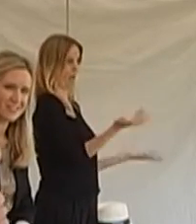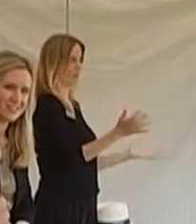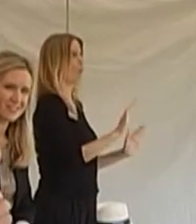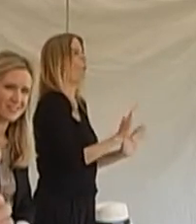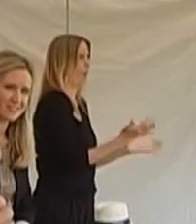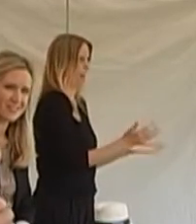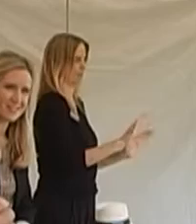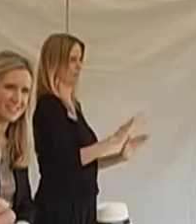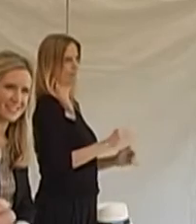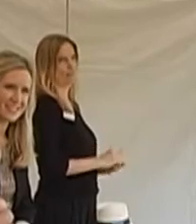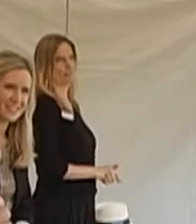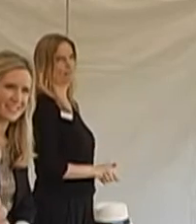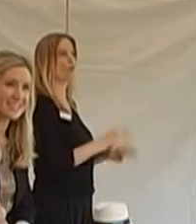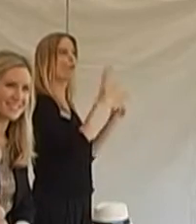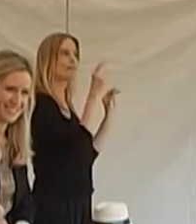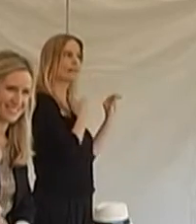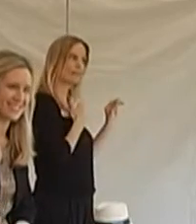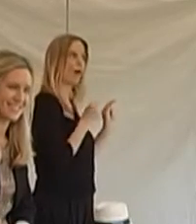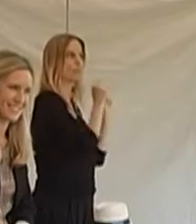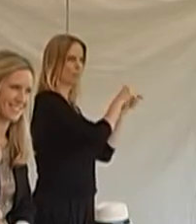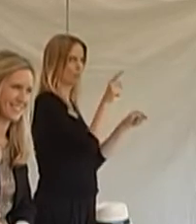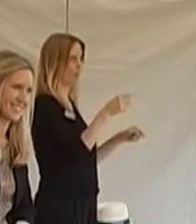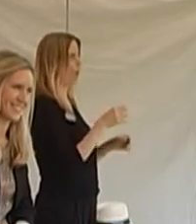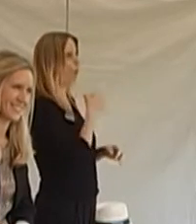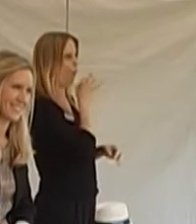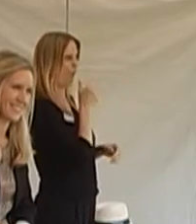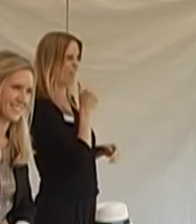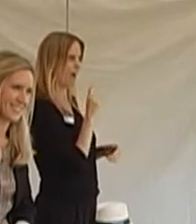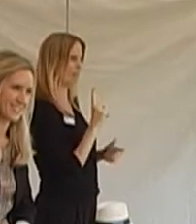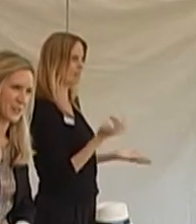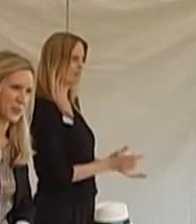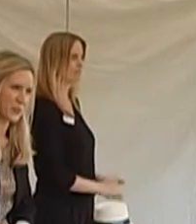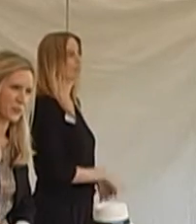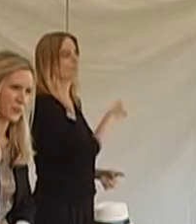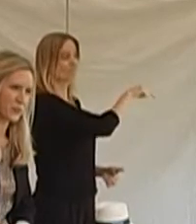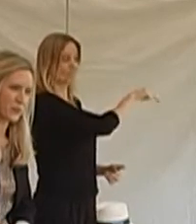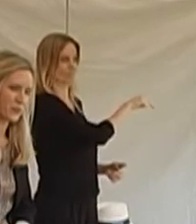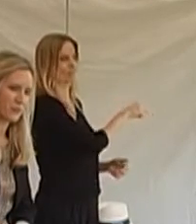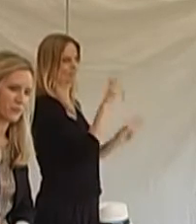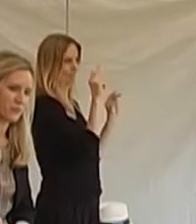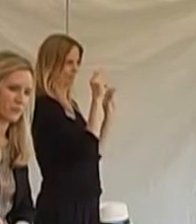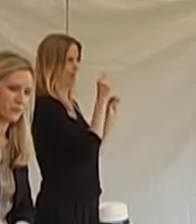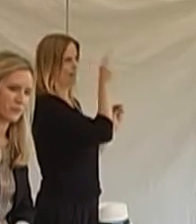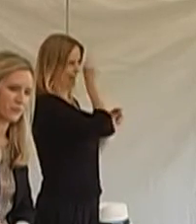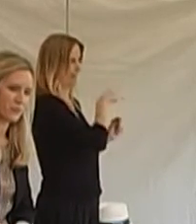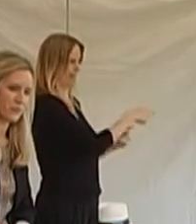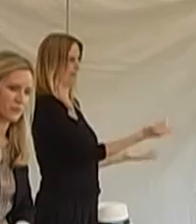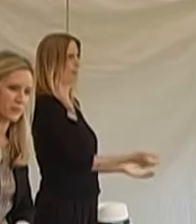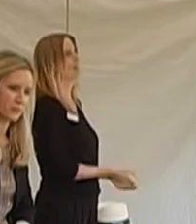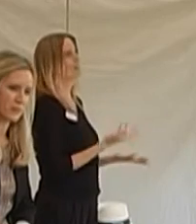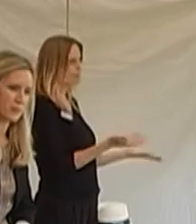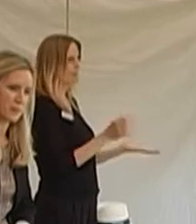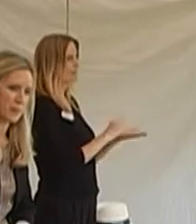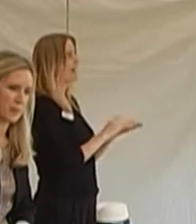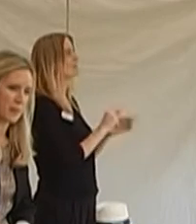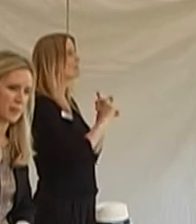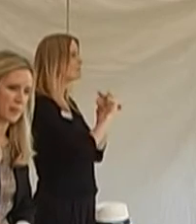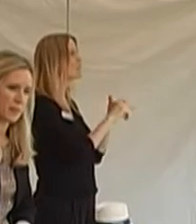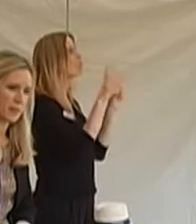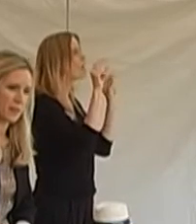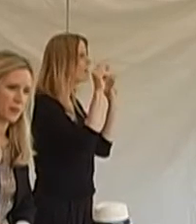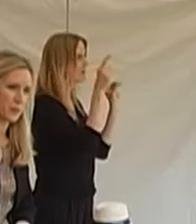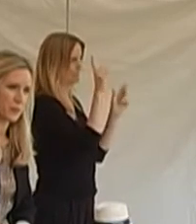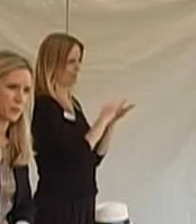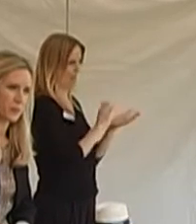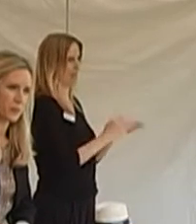we would like to emigrate to a really happy country. So it all depends on what you mean by happiness, as we started